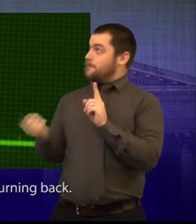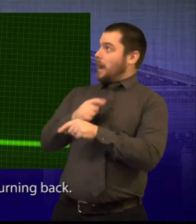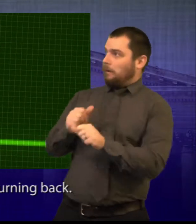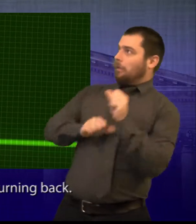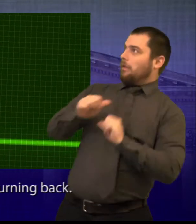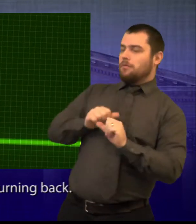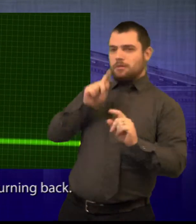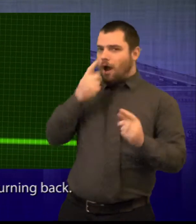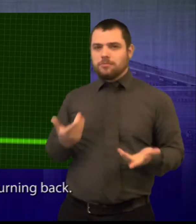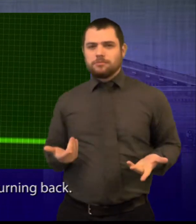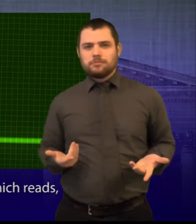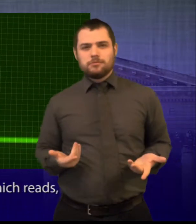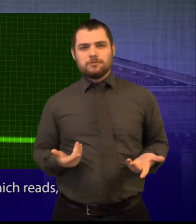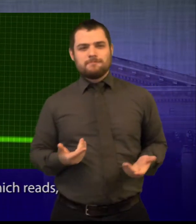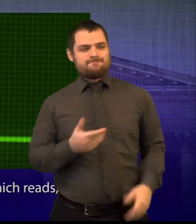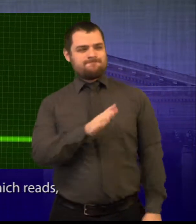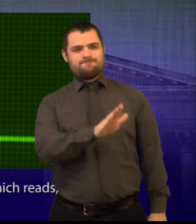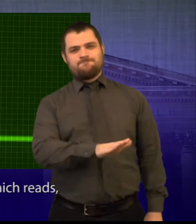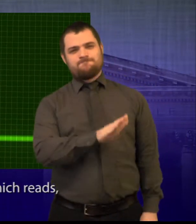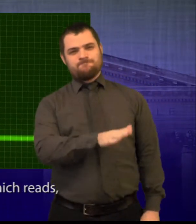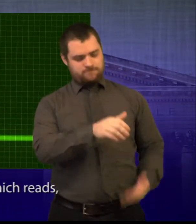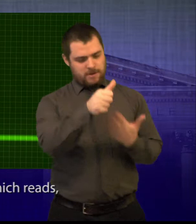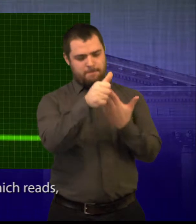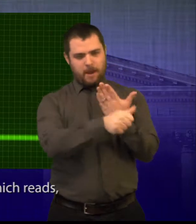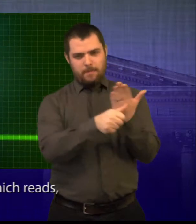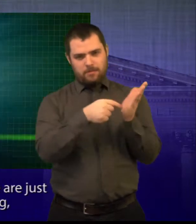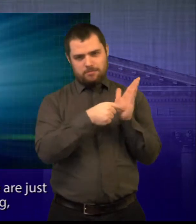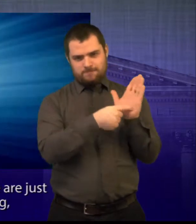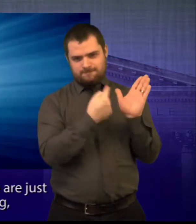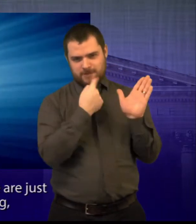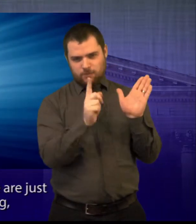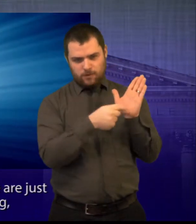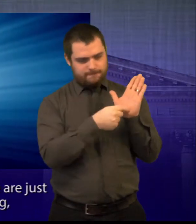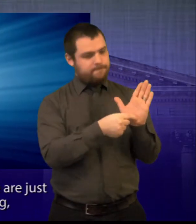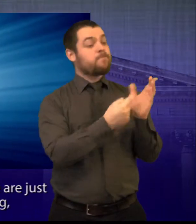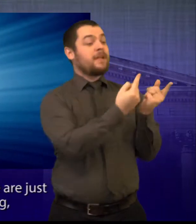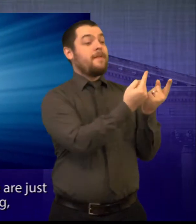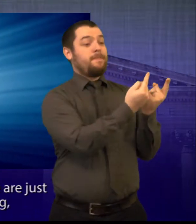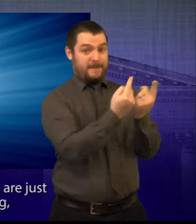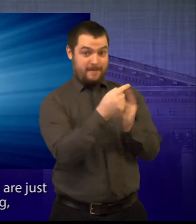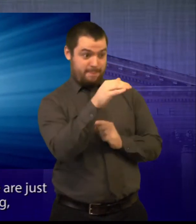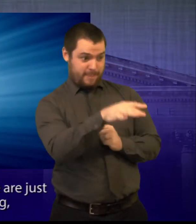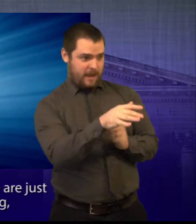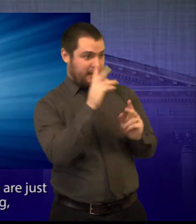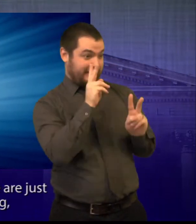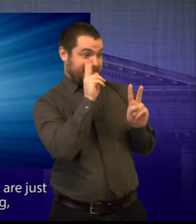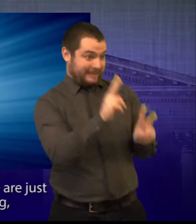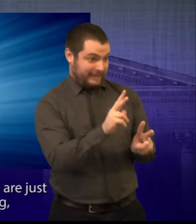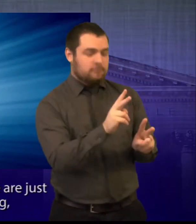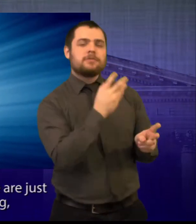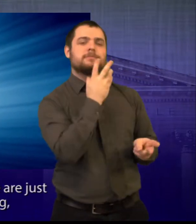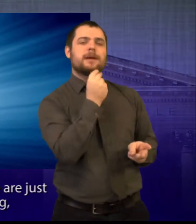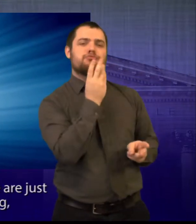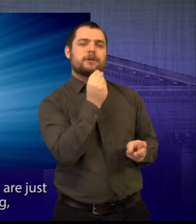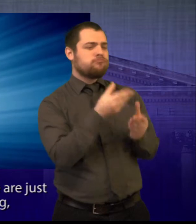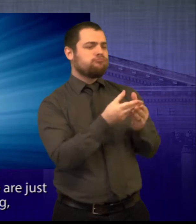back. There is a verse in the Bible which reads, "The things which are visible are just temporary